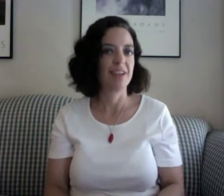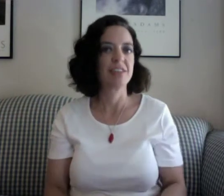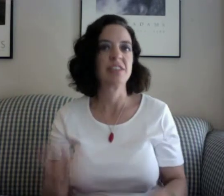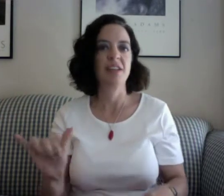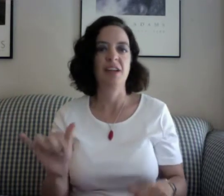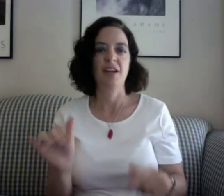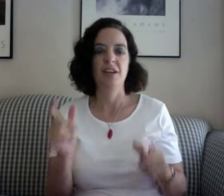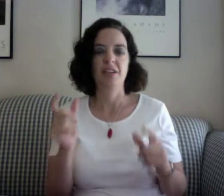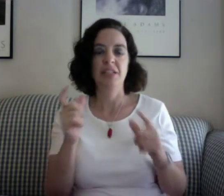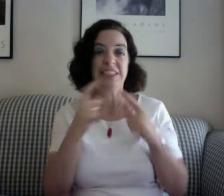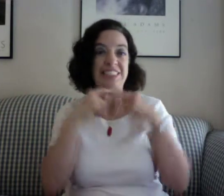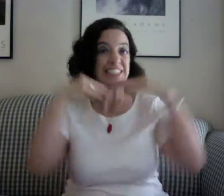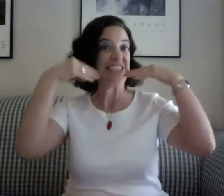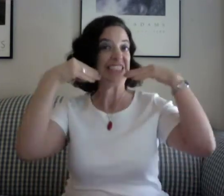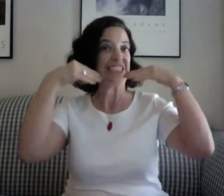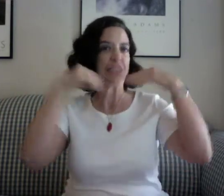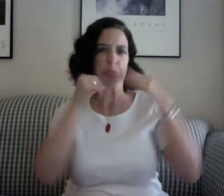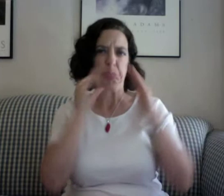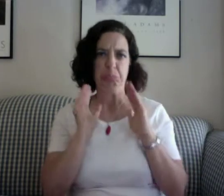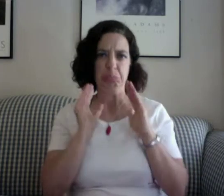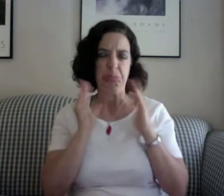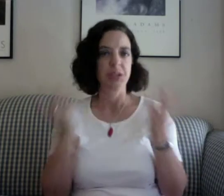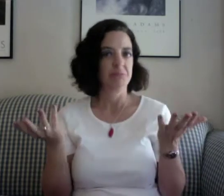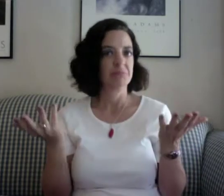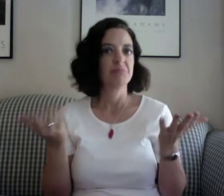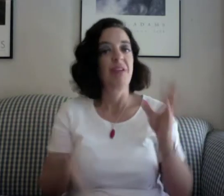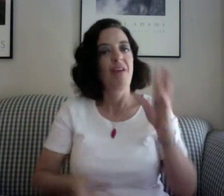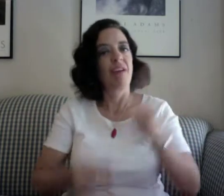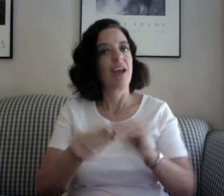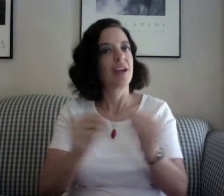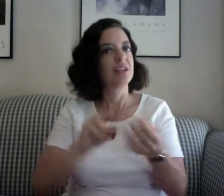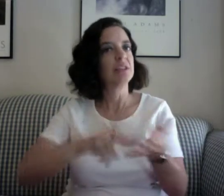sign the word finish and say fish. It could be whether you smile or frown.